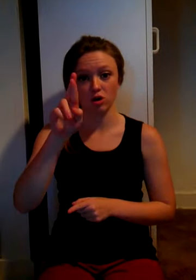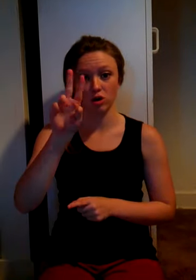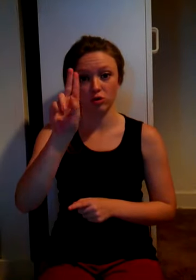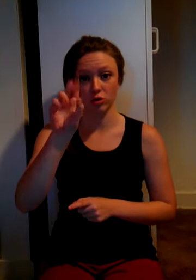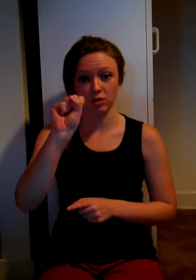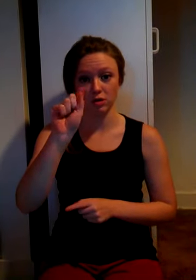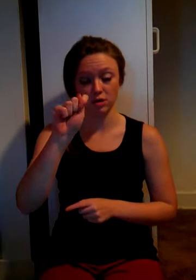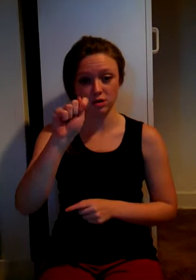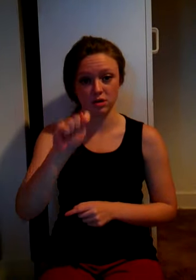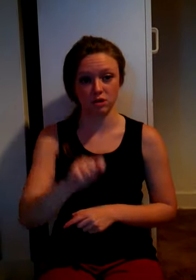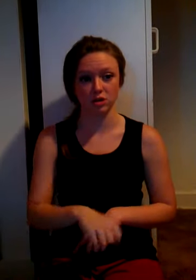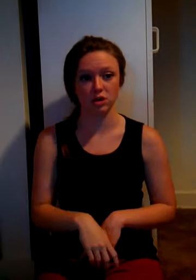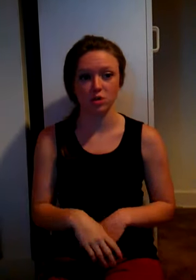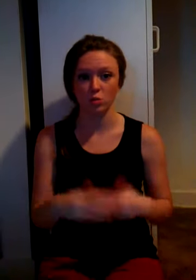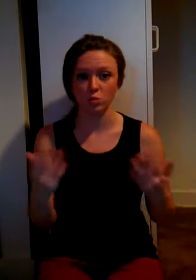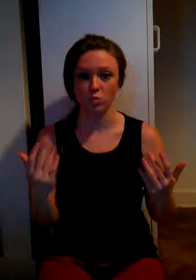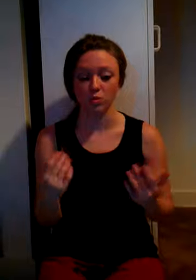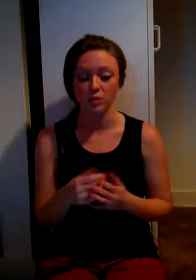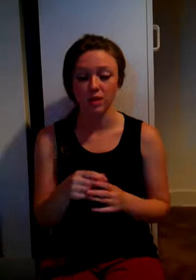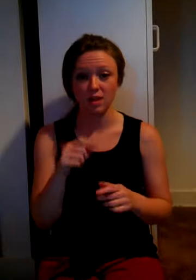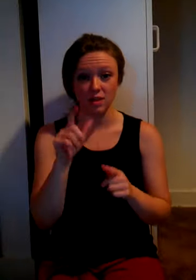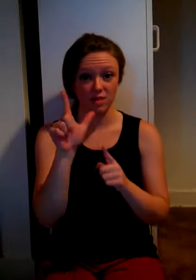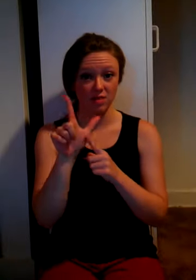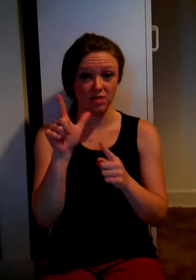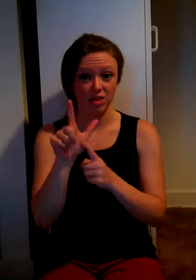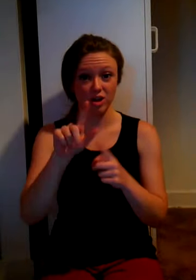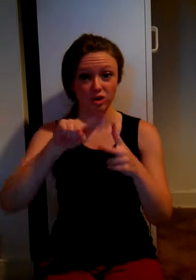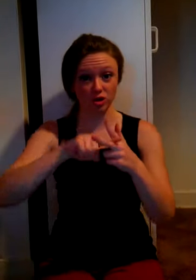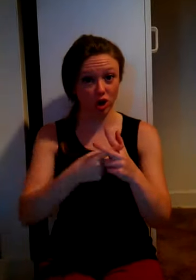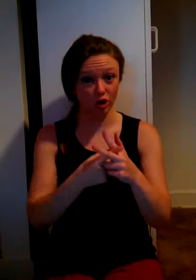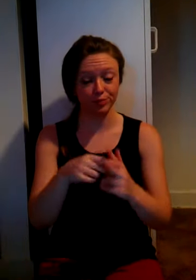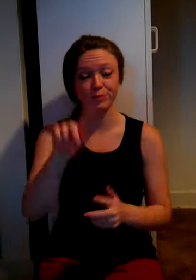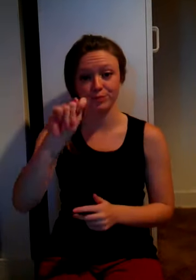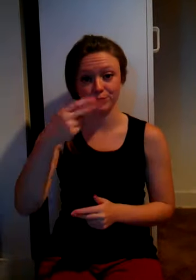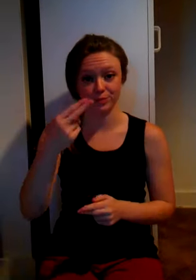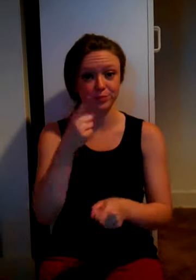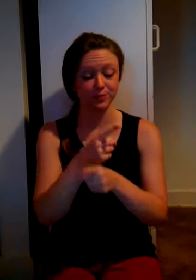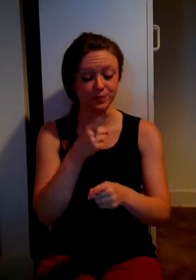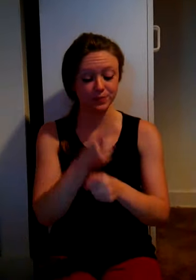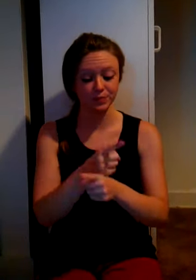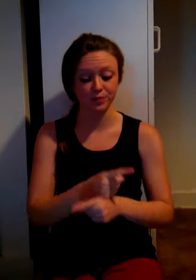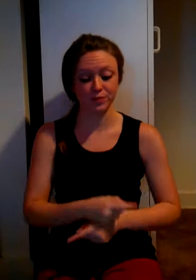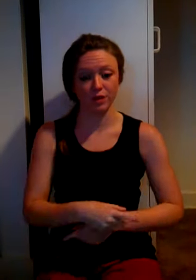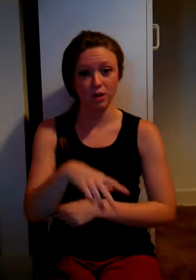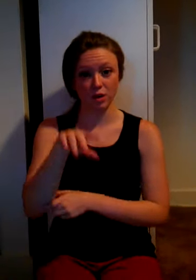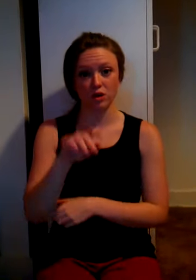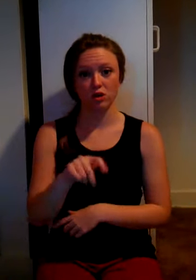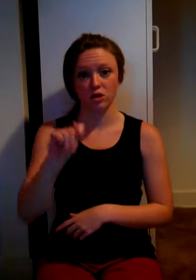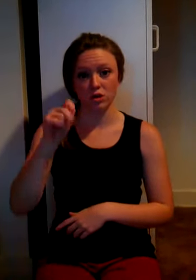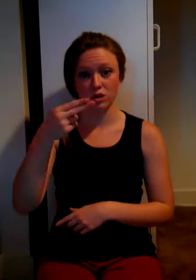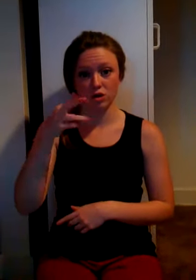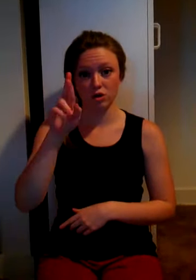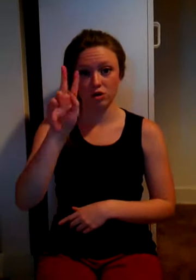of thrust? What two letters? T-H, make that sound. Can you find the word thrust in the text? Thrust is a word that means kind